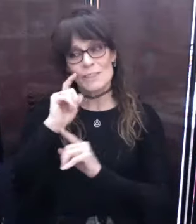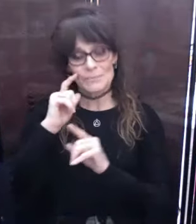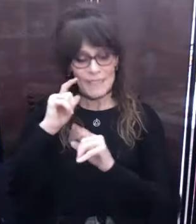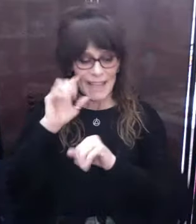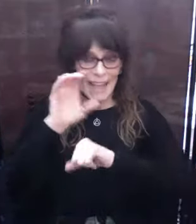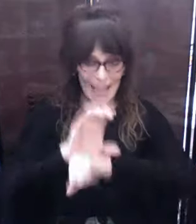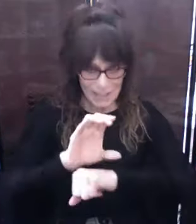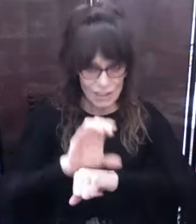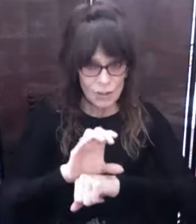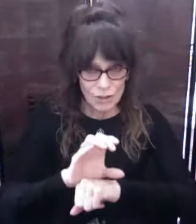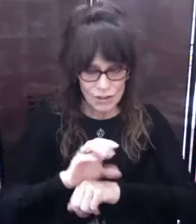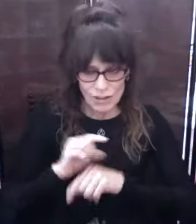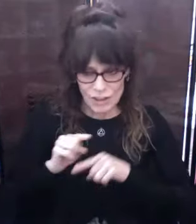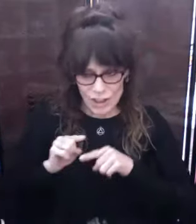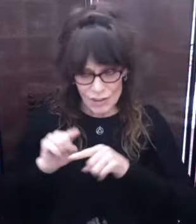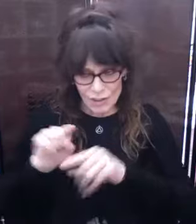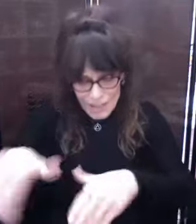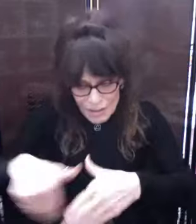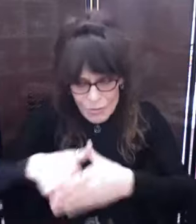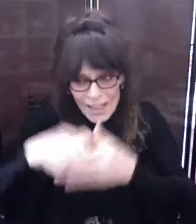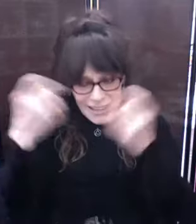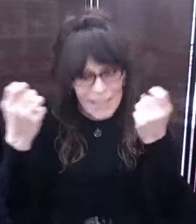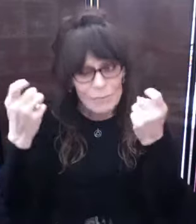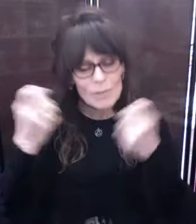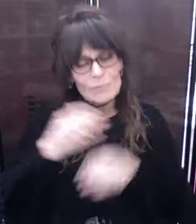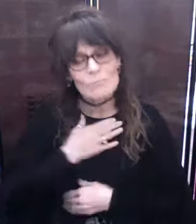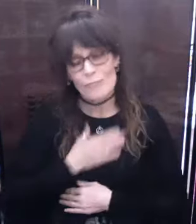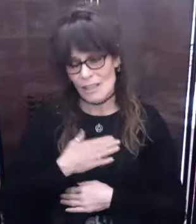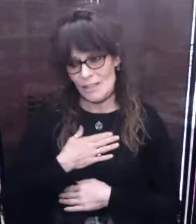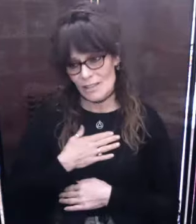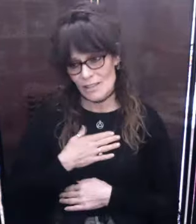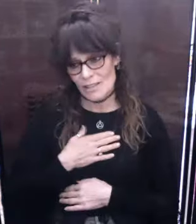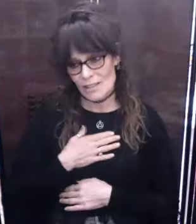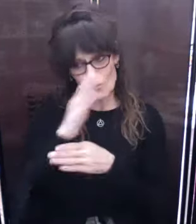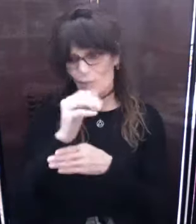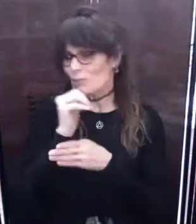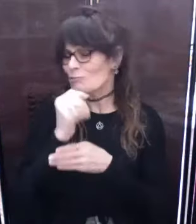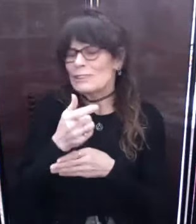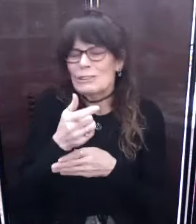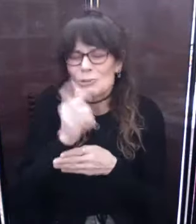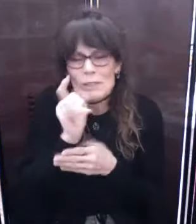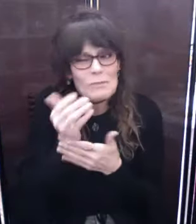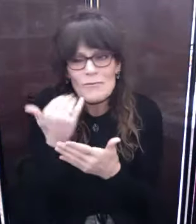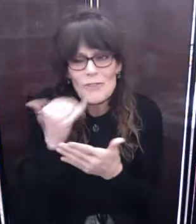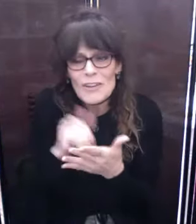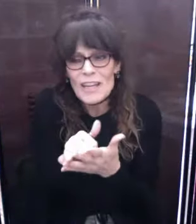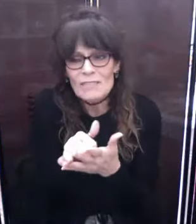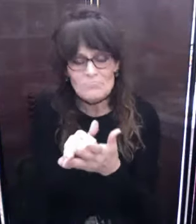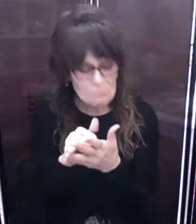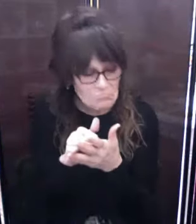the ceremony, be sober, okay? Don't drink before that. That's a reasonable request for a bride to